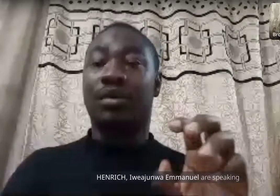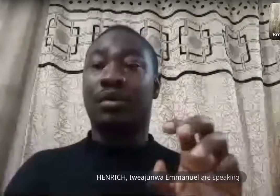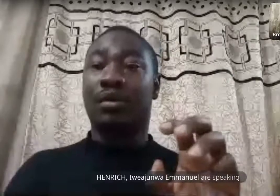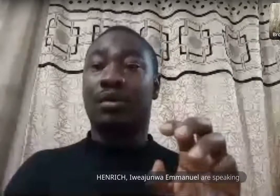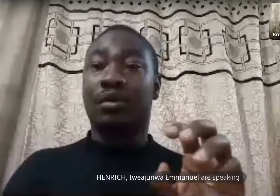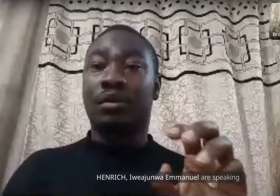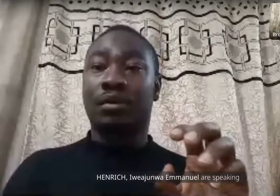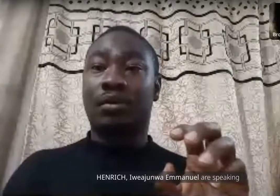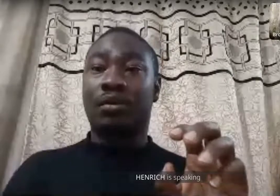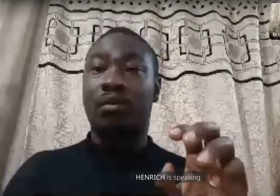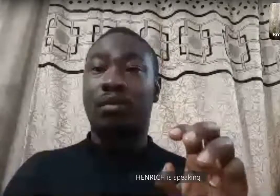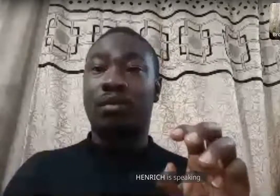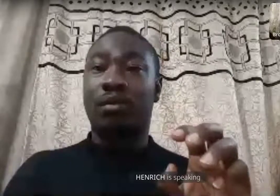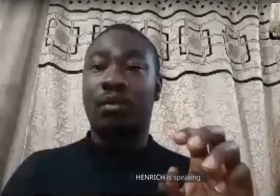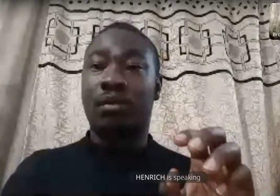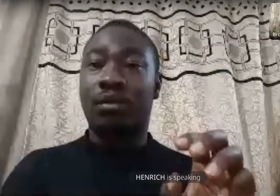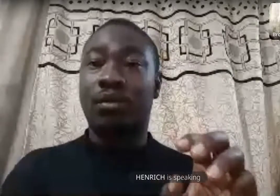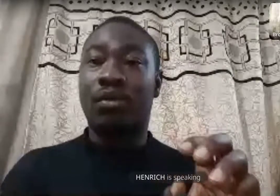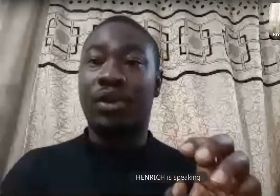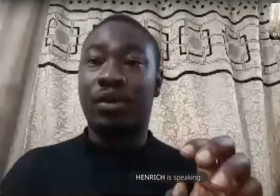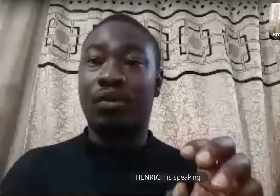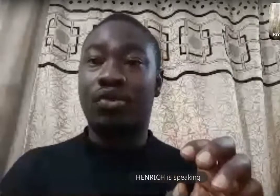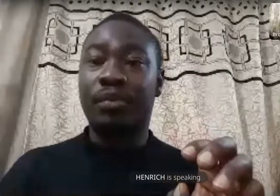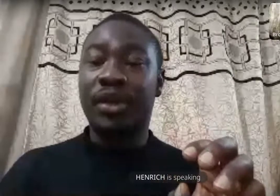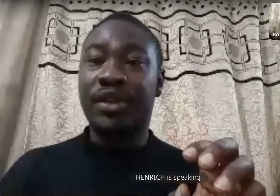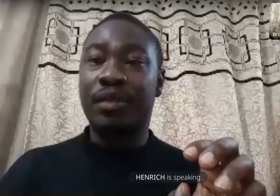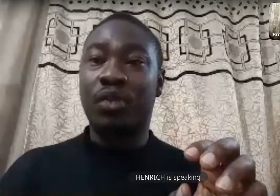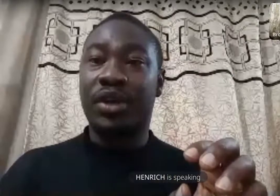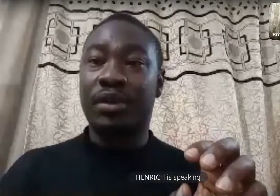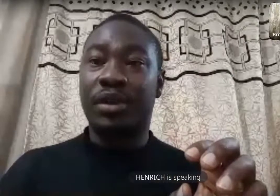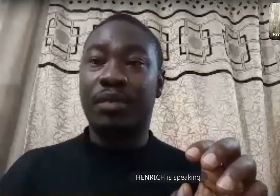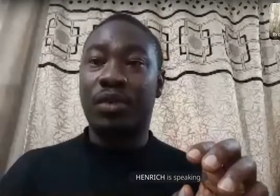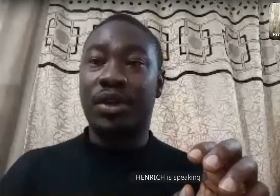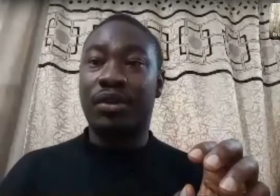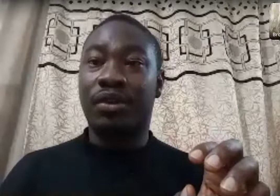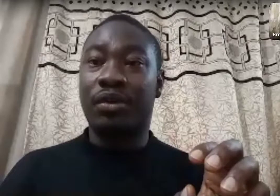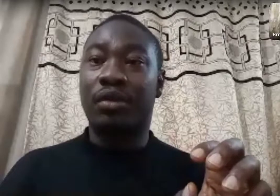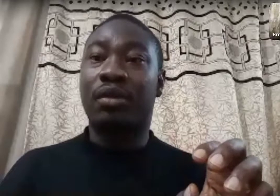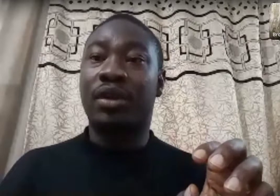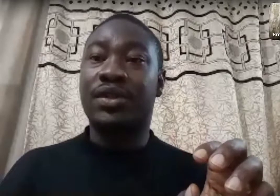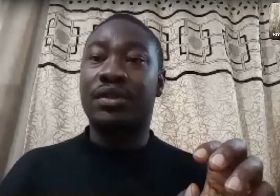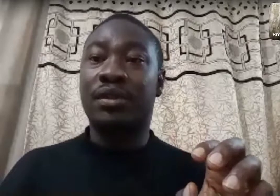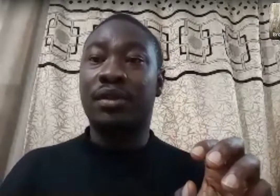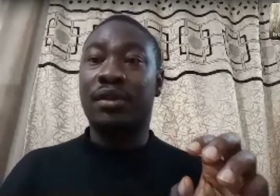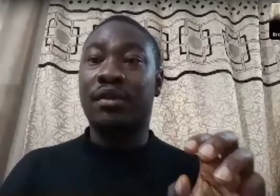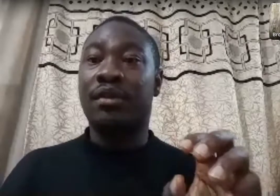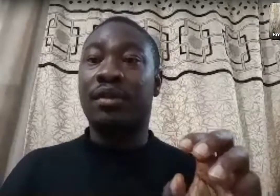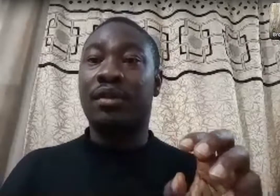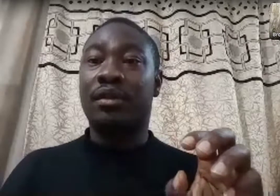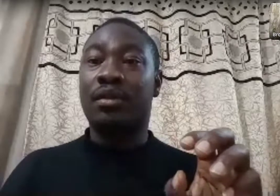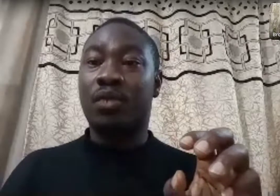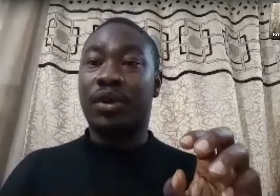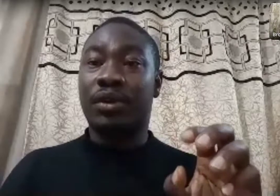her. Okay. Would you please keep working on your connection? Keep working on it.